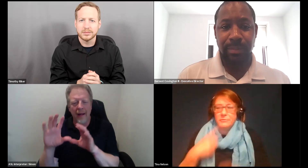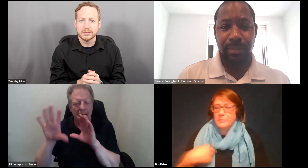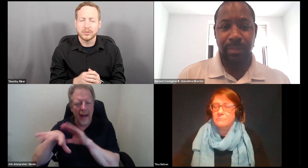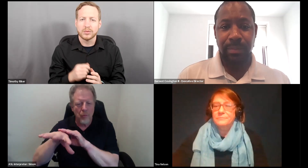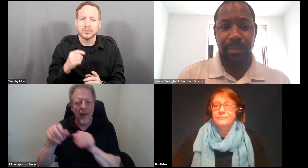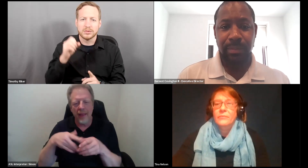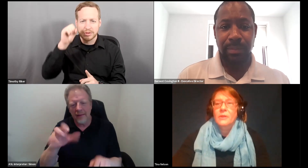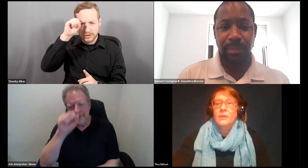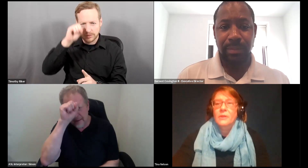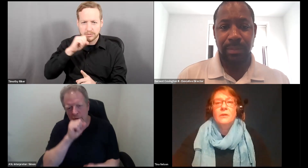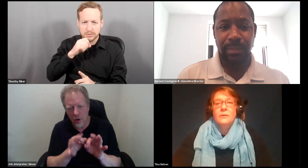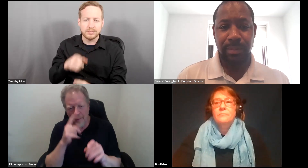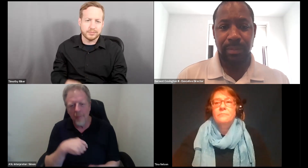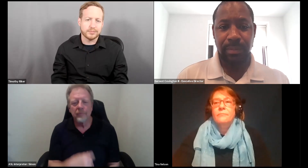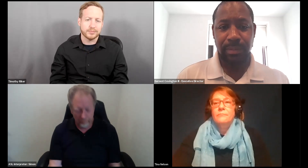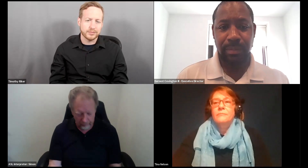interpret for me.